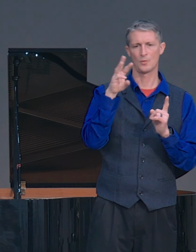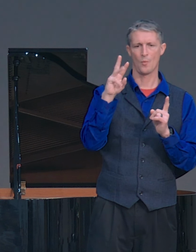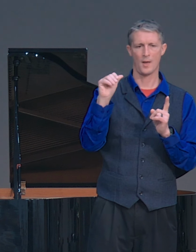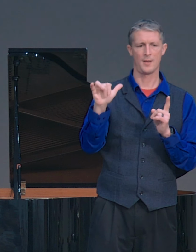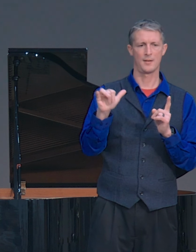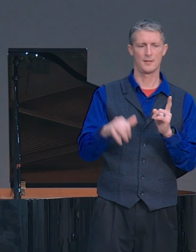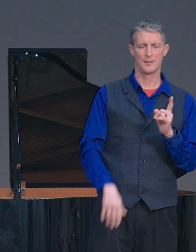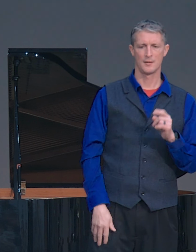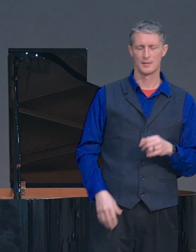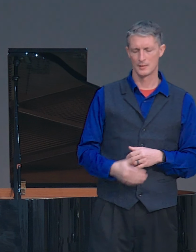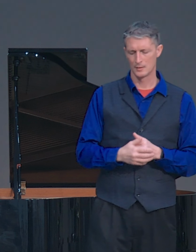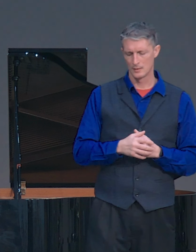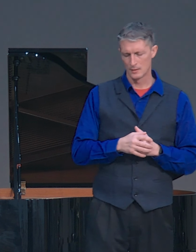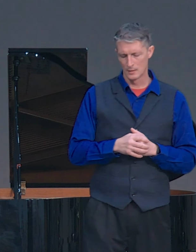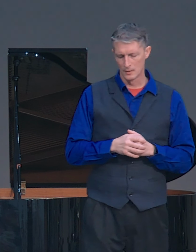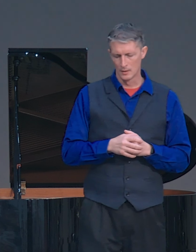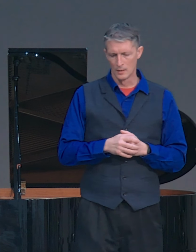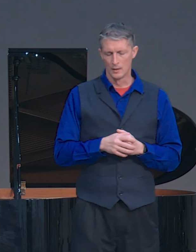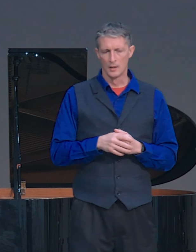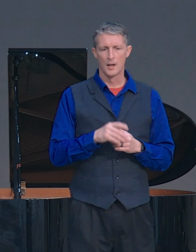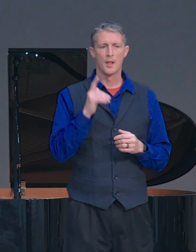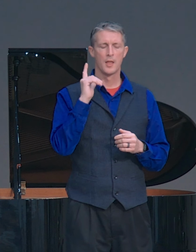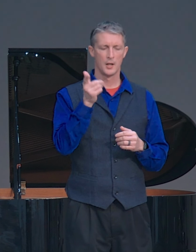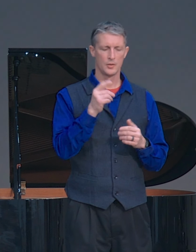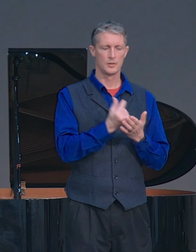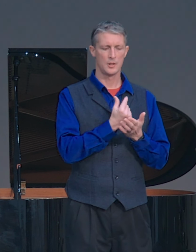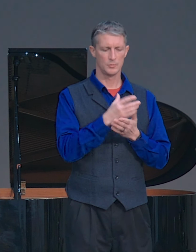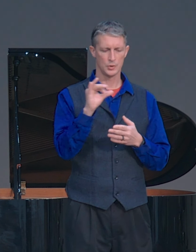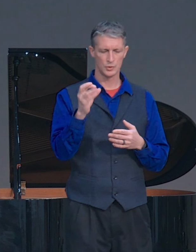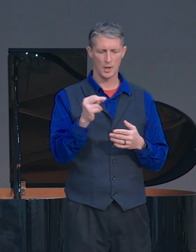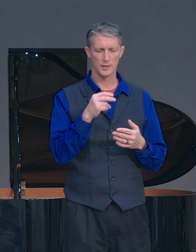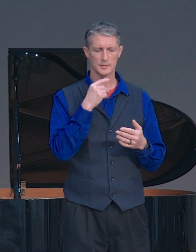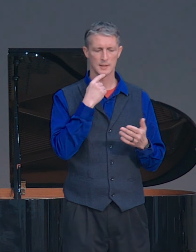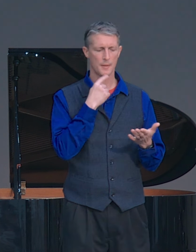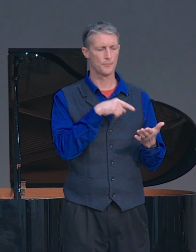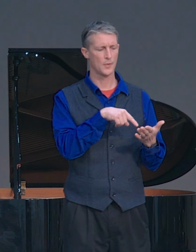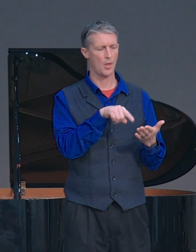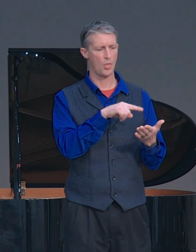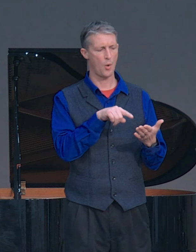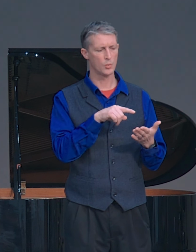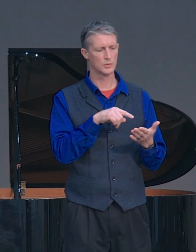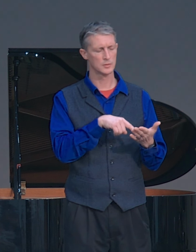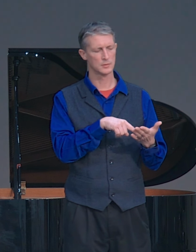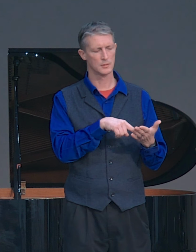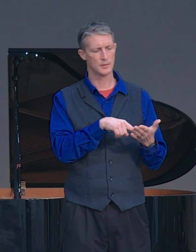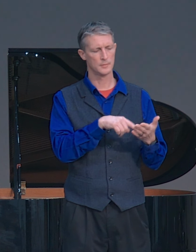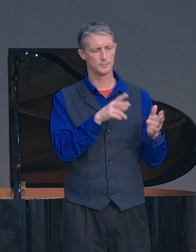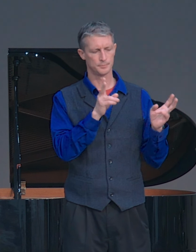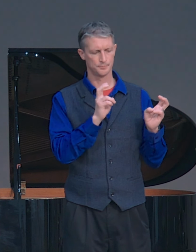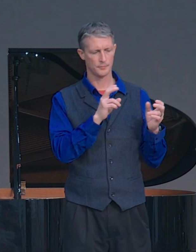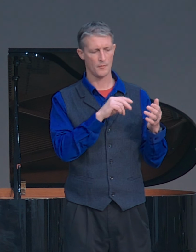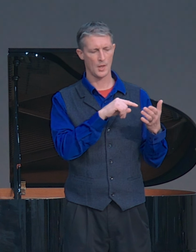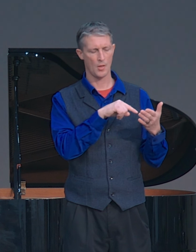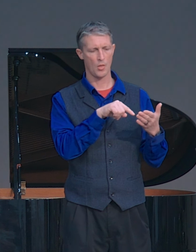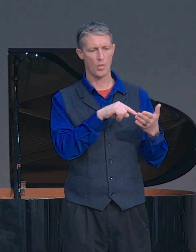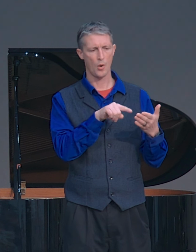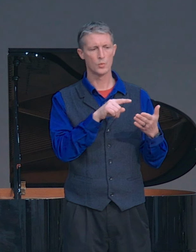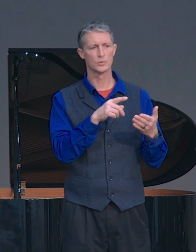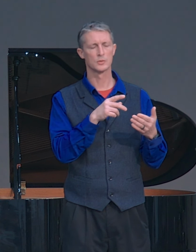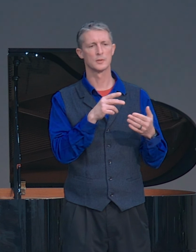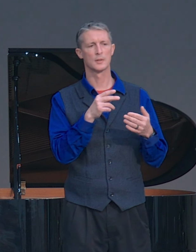"But to all who did receive him, who believed in his name, he gave the right to become children of